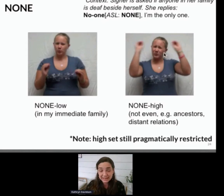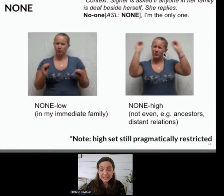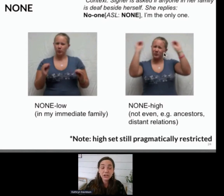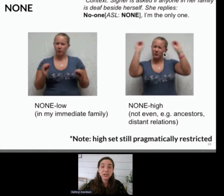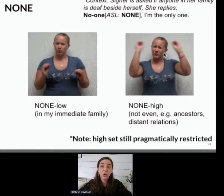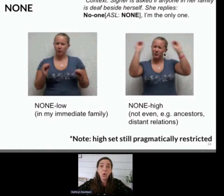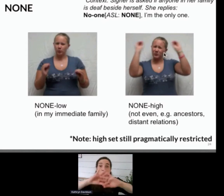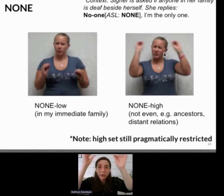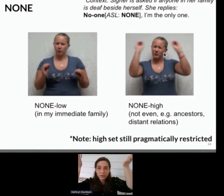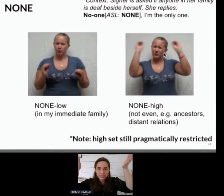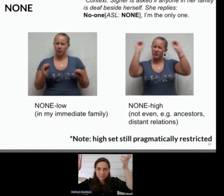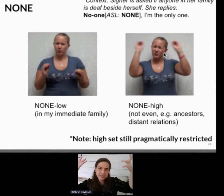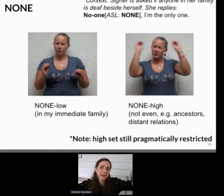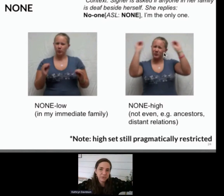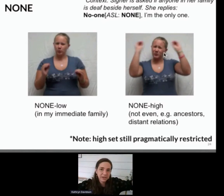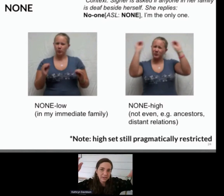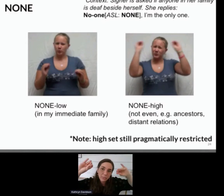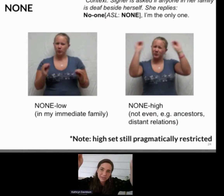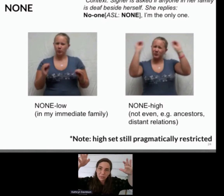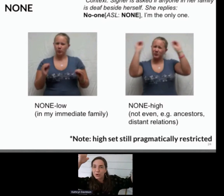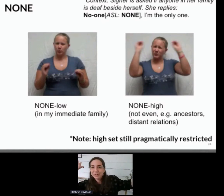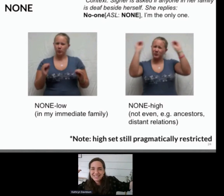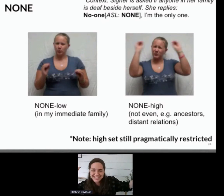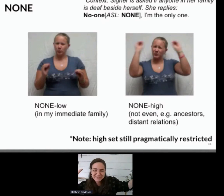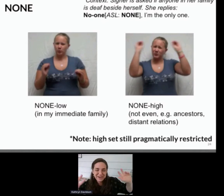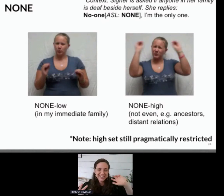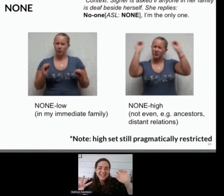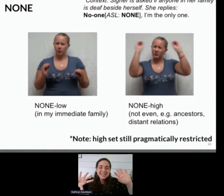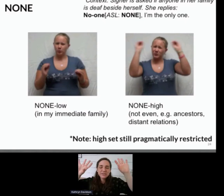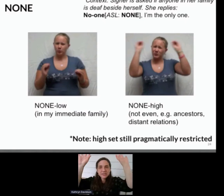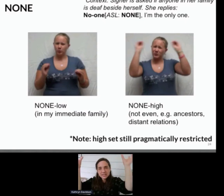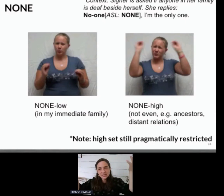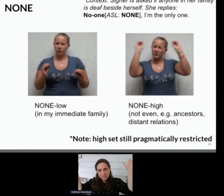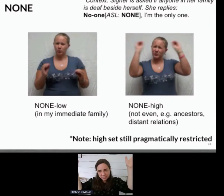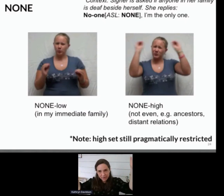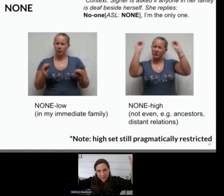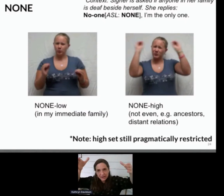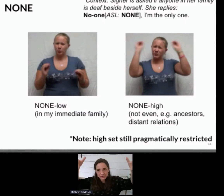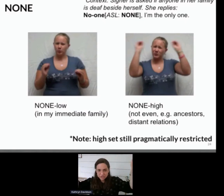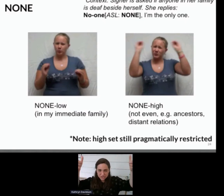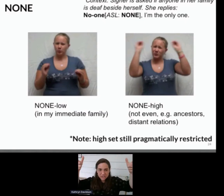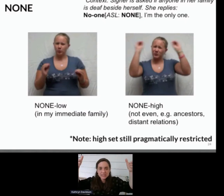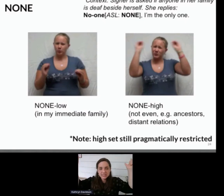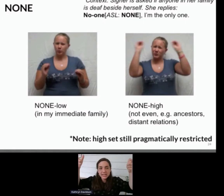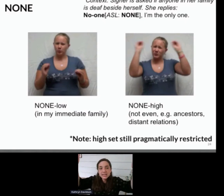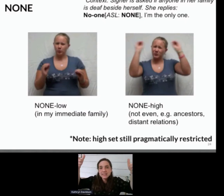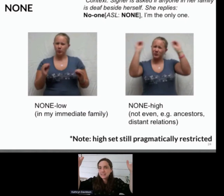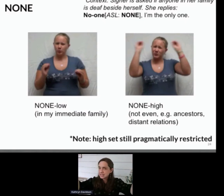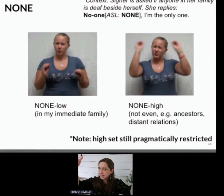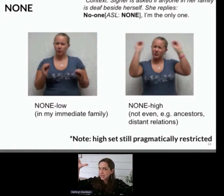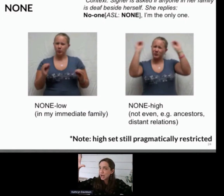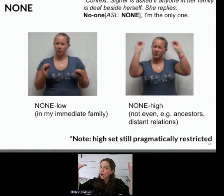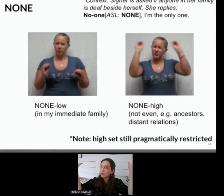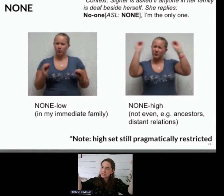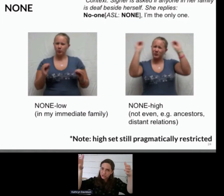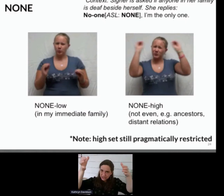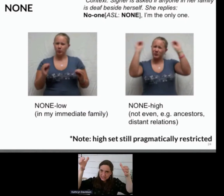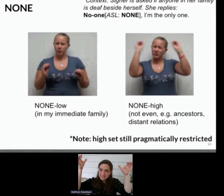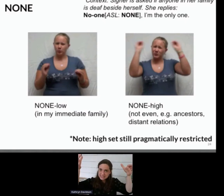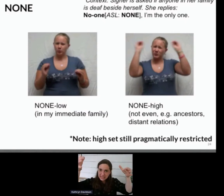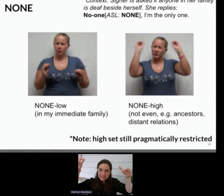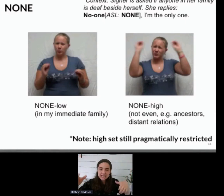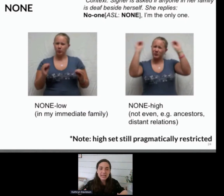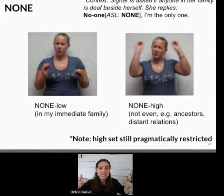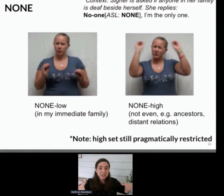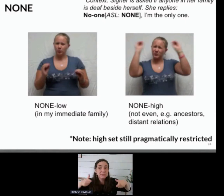doesn't mean literally the whole world. It's not true that nobody in the world is deaf, right? So there's still some pragmatic restriction. This is still a